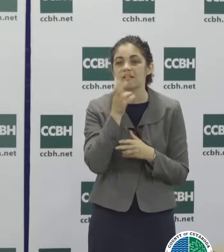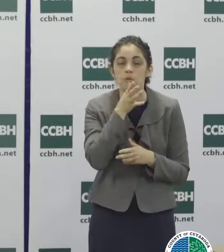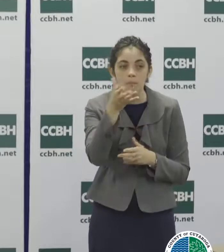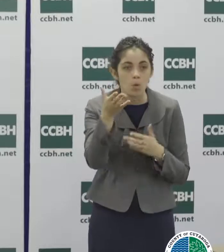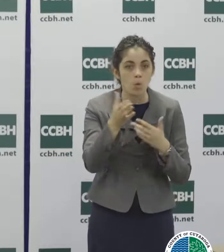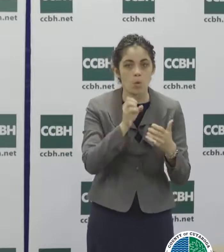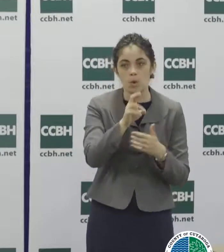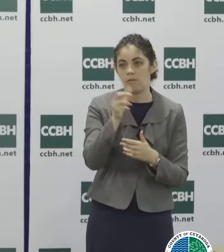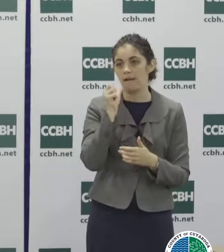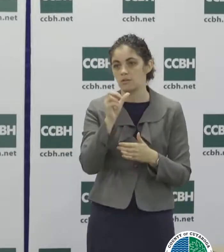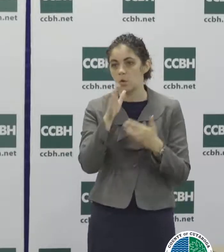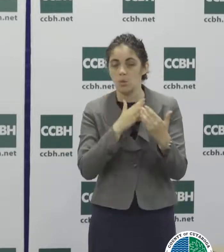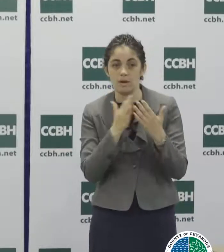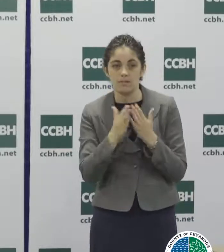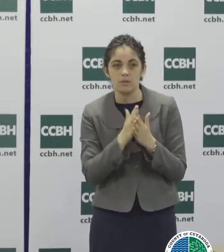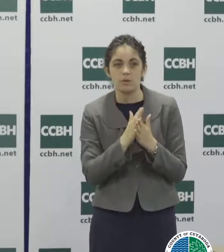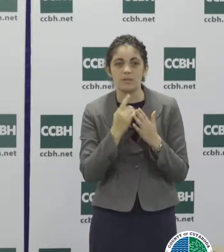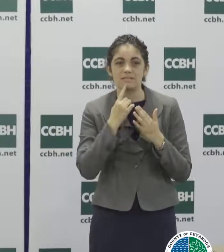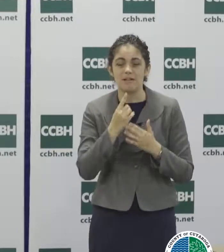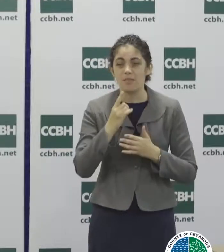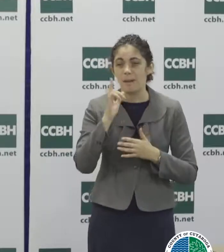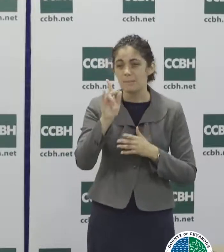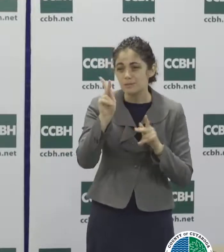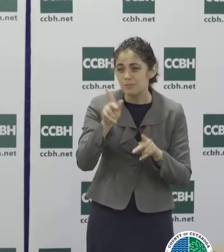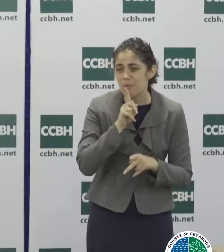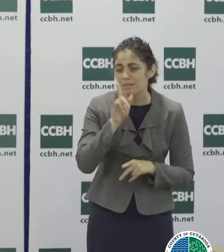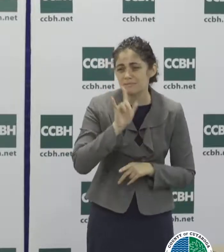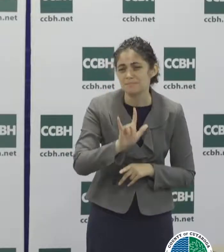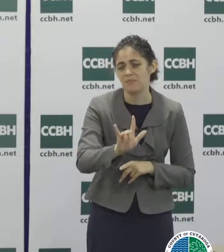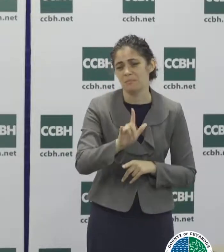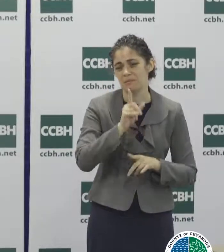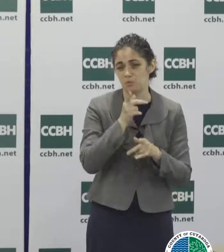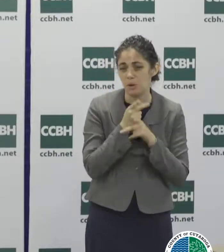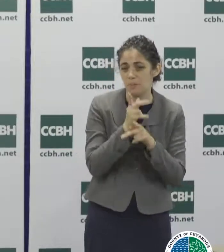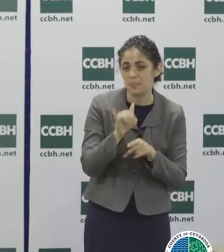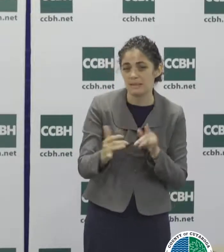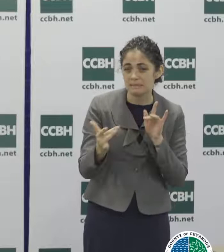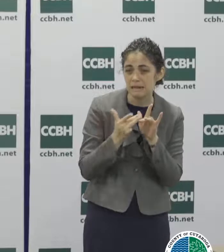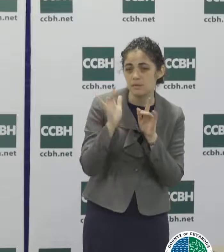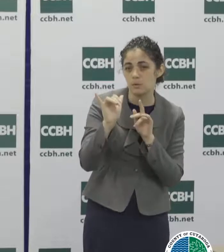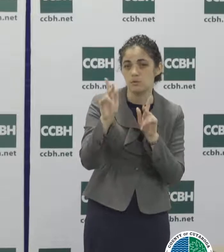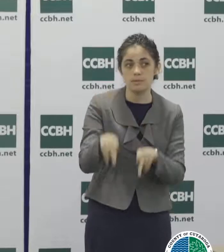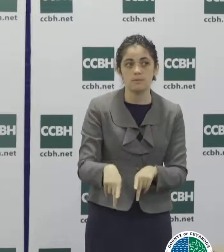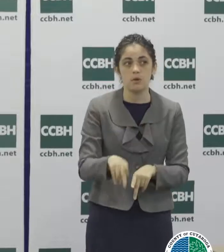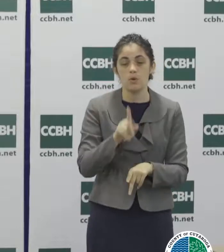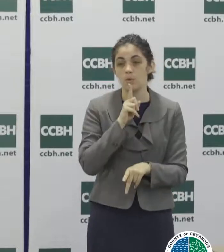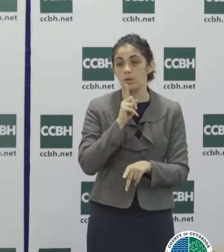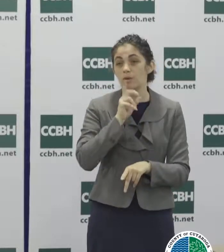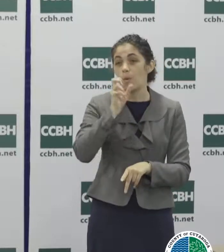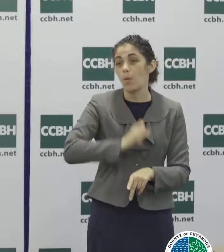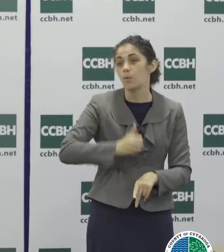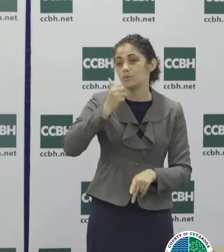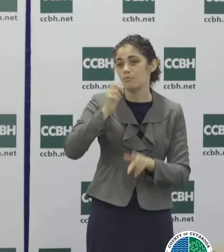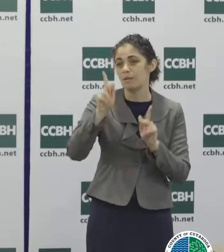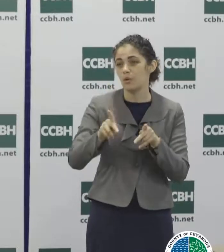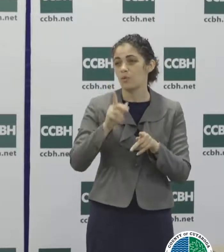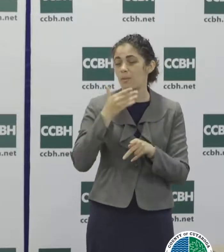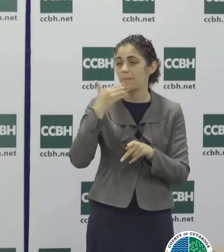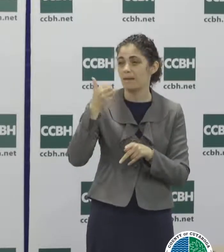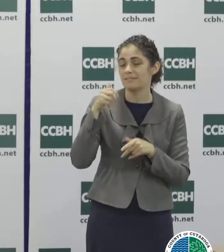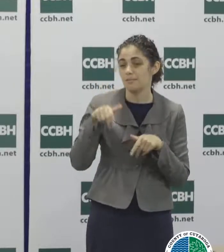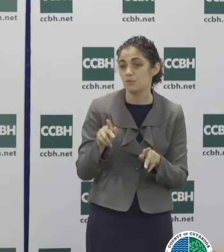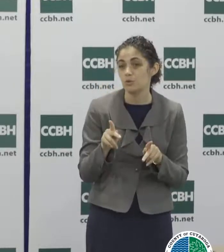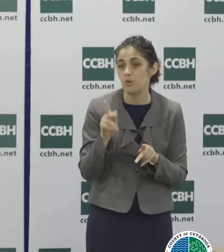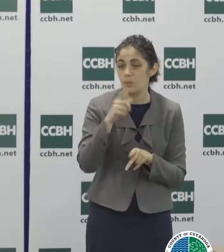and you want to tell them that you love them and that you care about them and make that connection, particularly in those late years, and have the best opportunities to